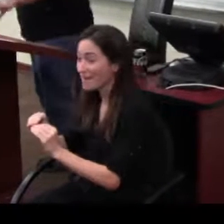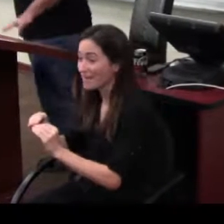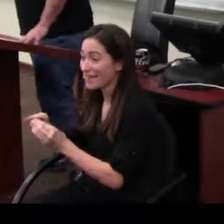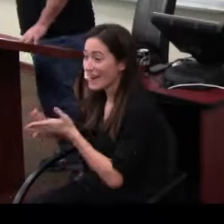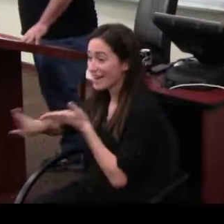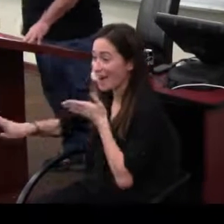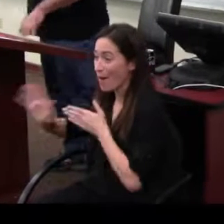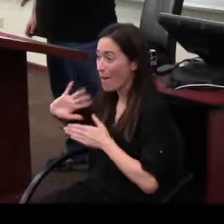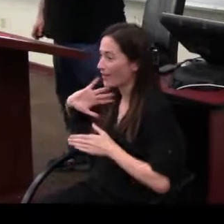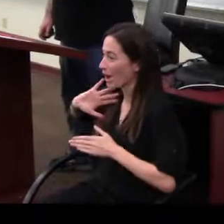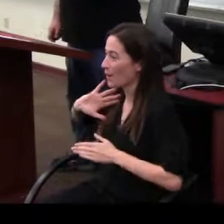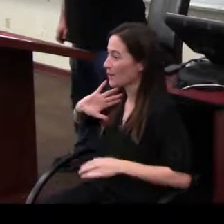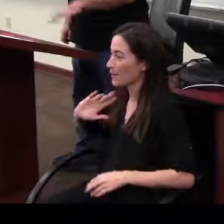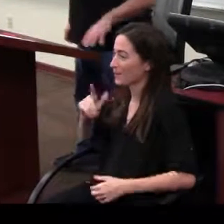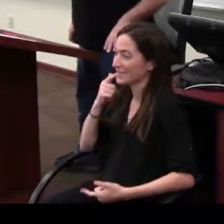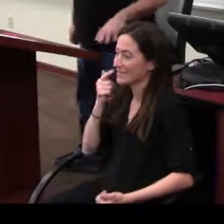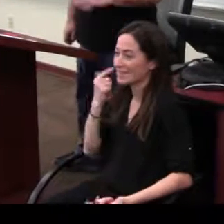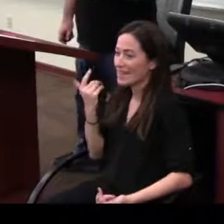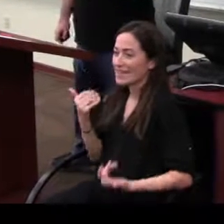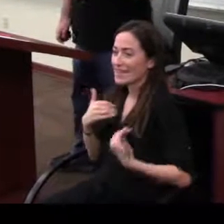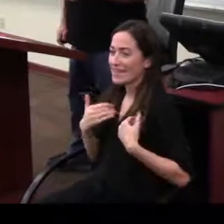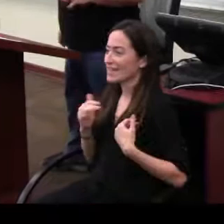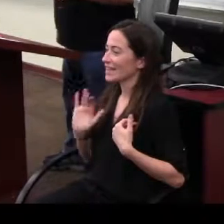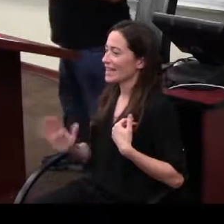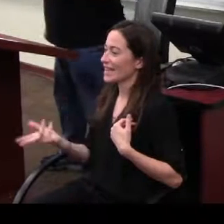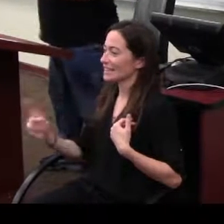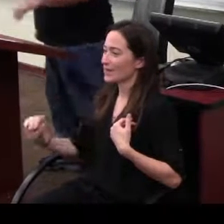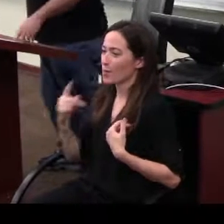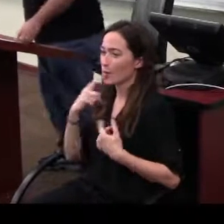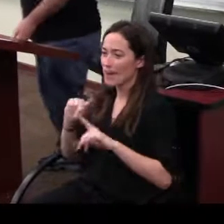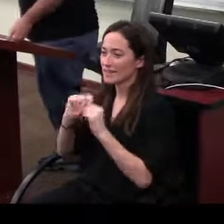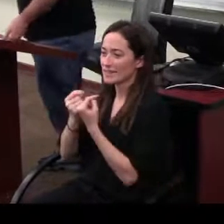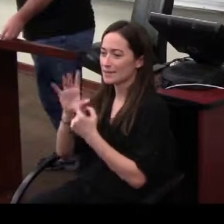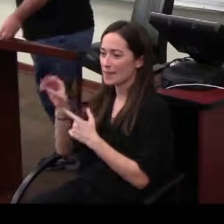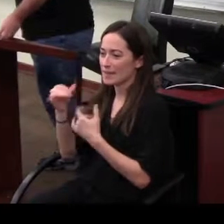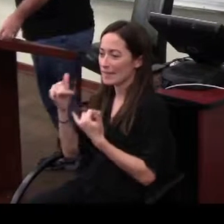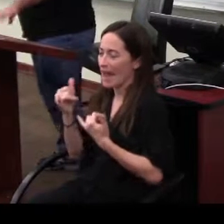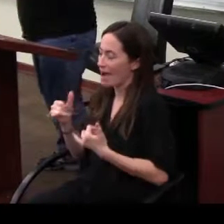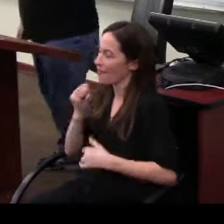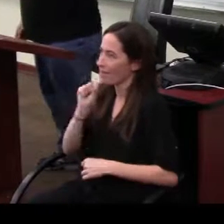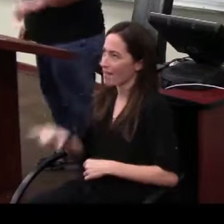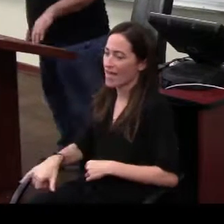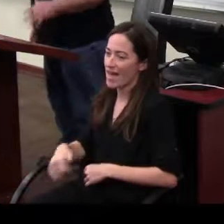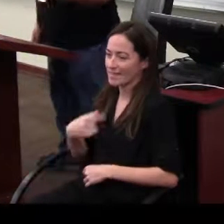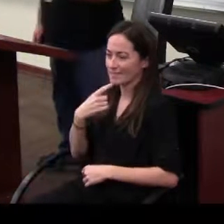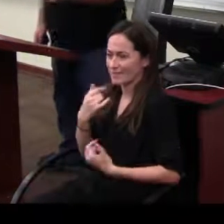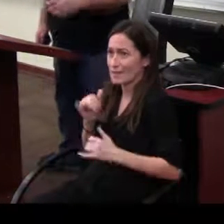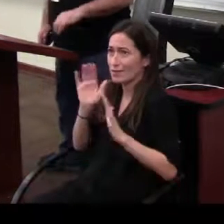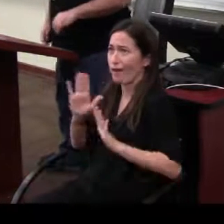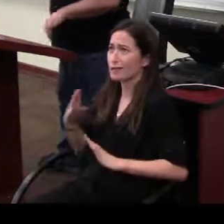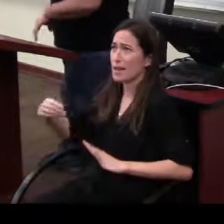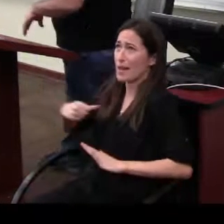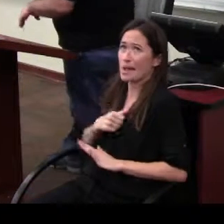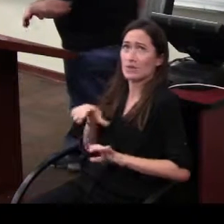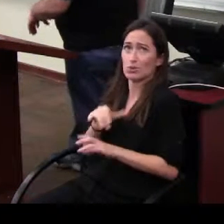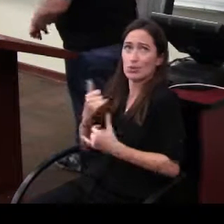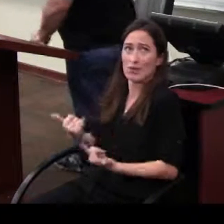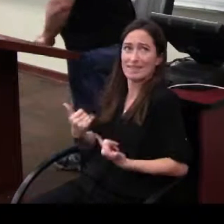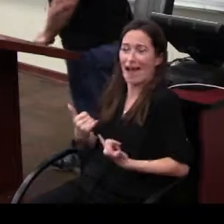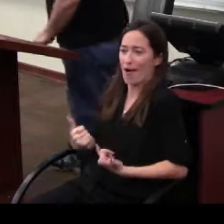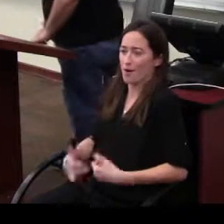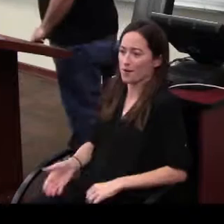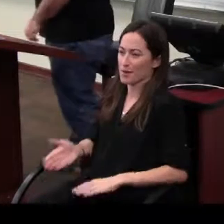while, man. He's got his own red team company now, so he's loving that. He's like, this is awesome. I get paid to do this stuff